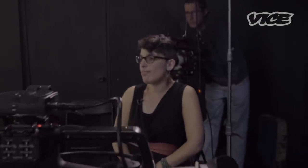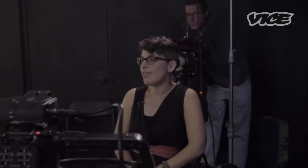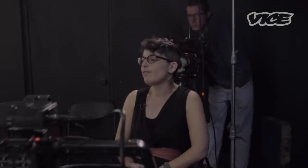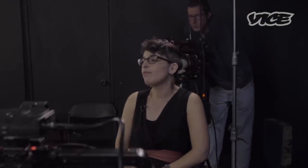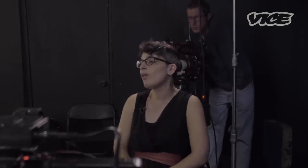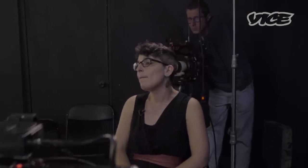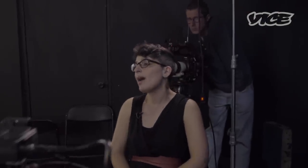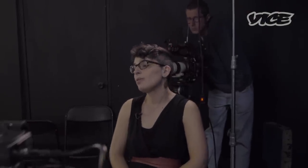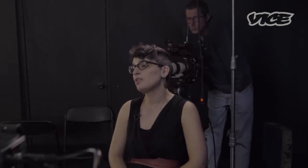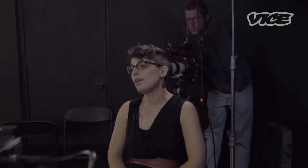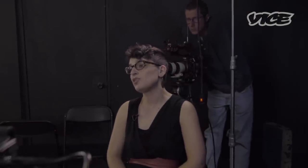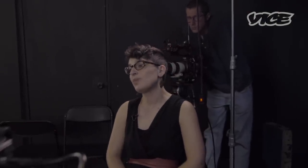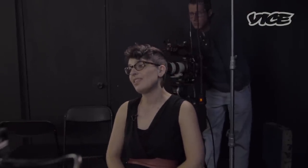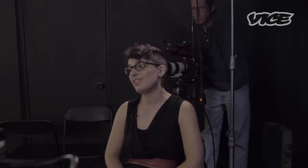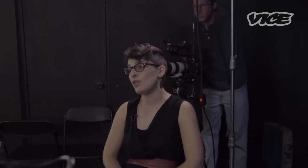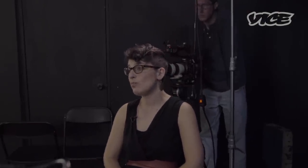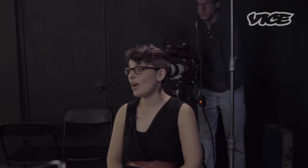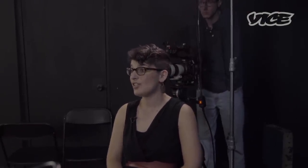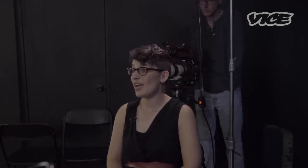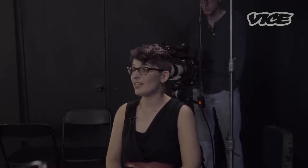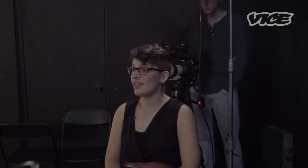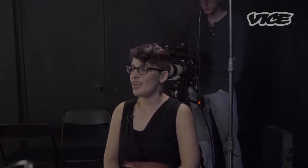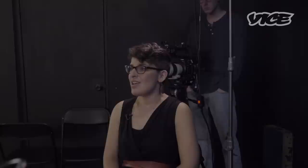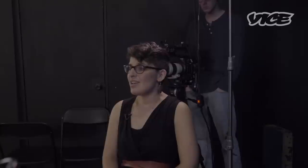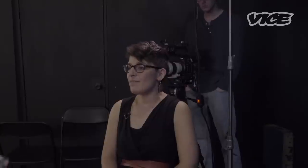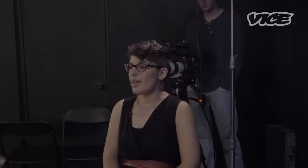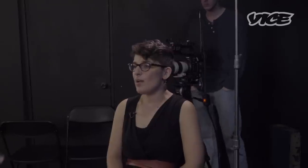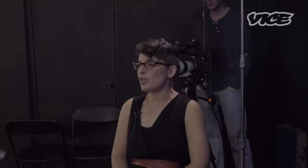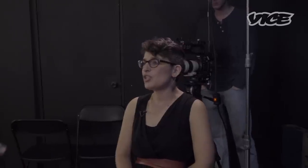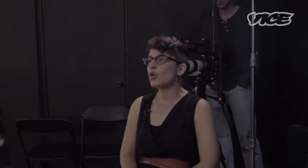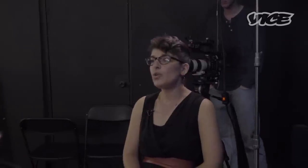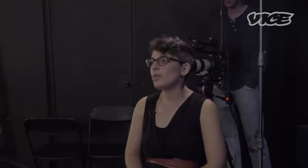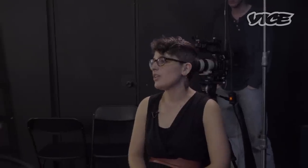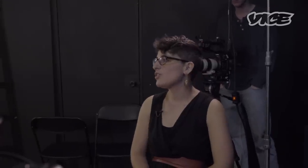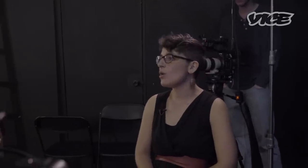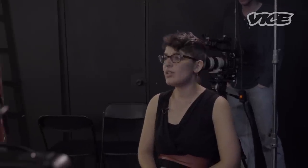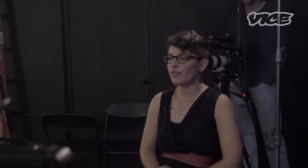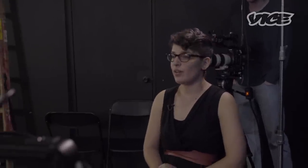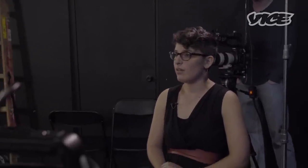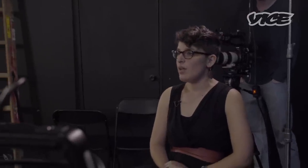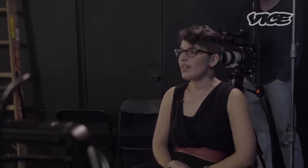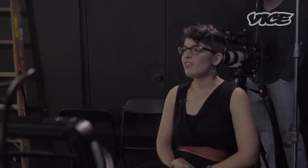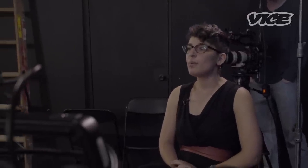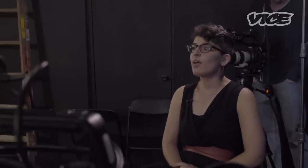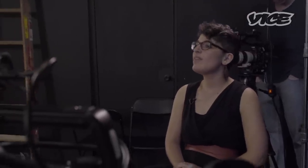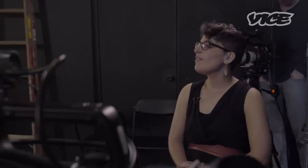that from my participation within this film project, which is so unique and so different, that deaf people have never